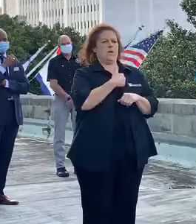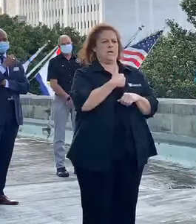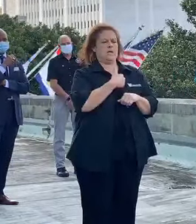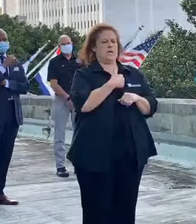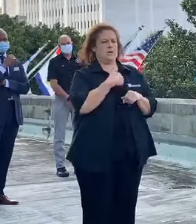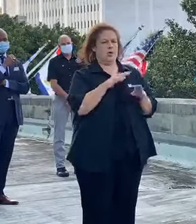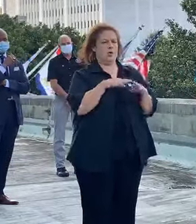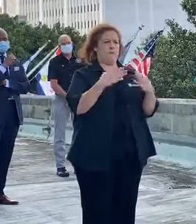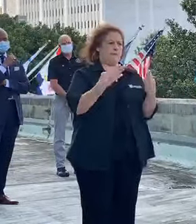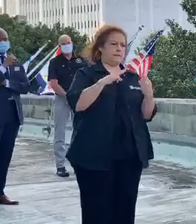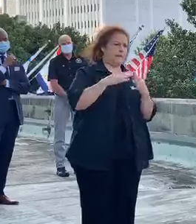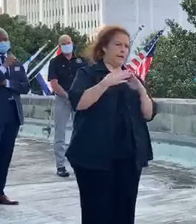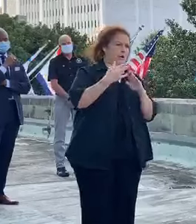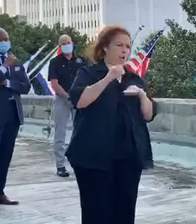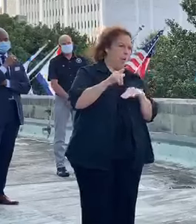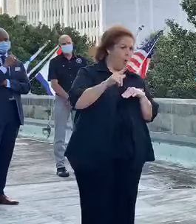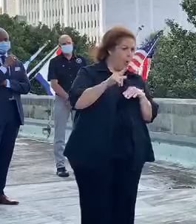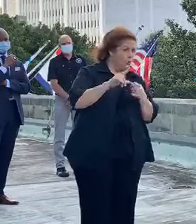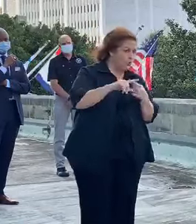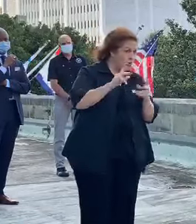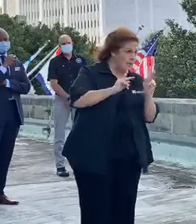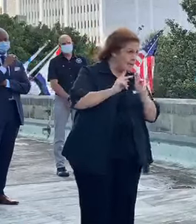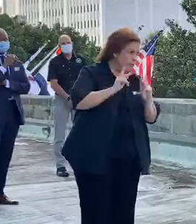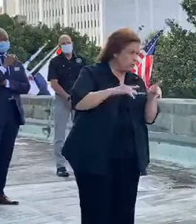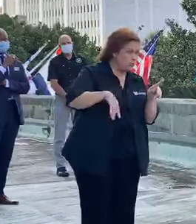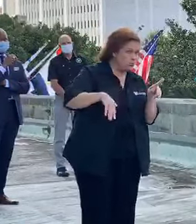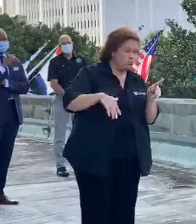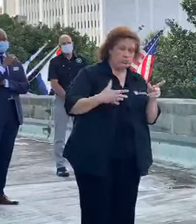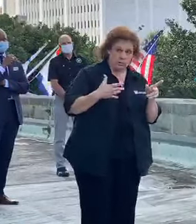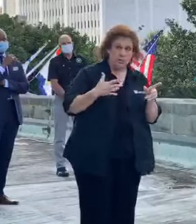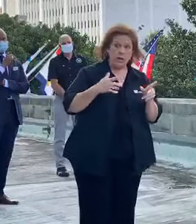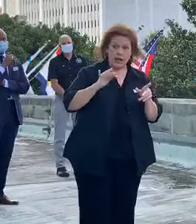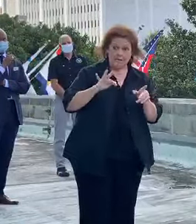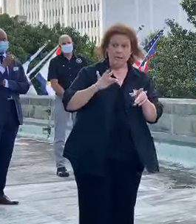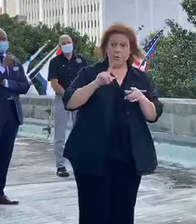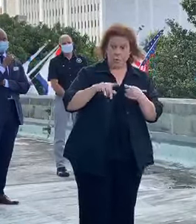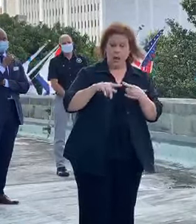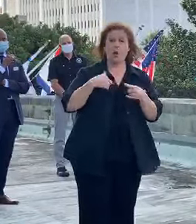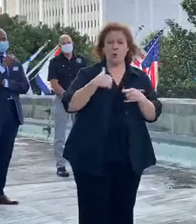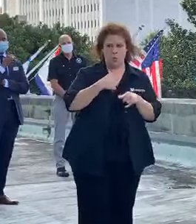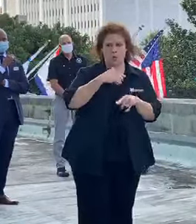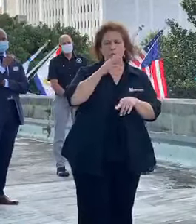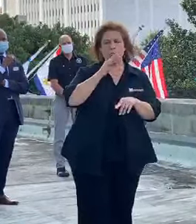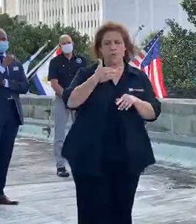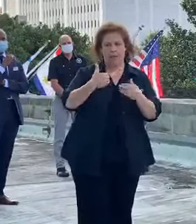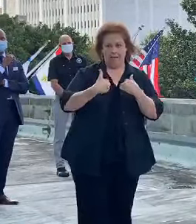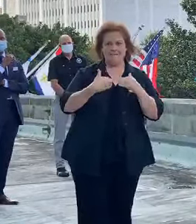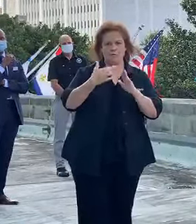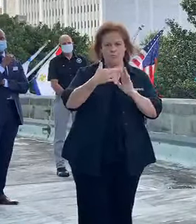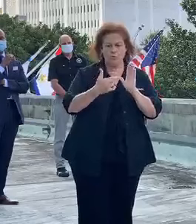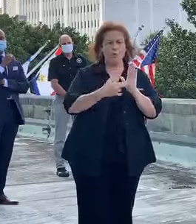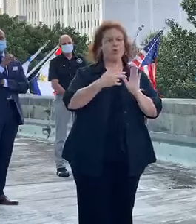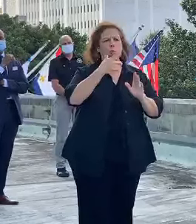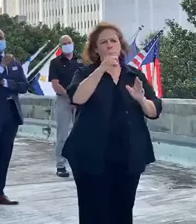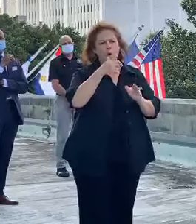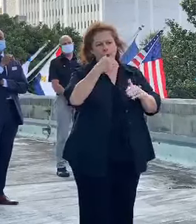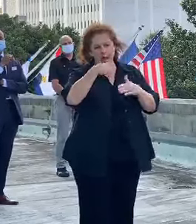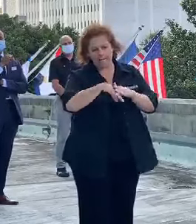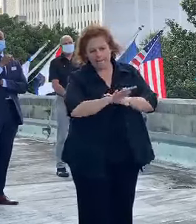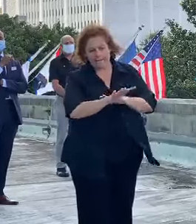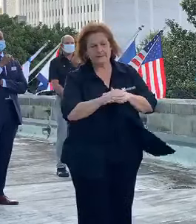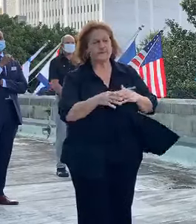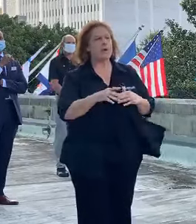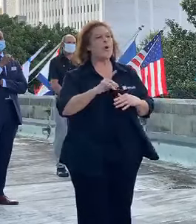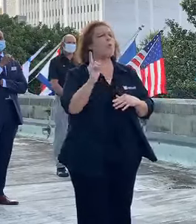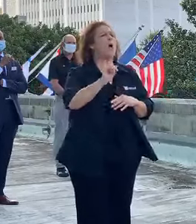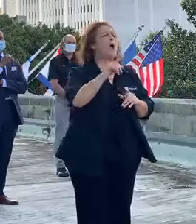open City Hall back up to the public, we will have measures in place to know who's coming in City Hall and